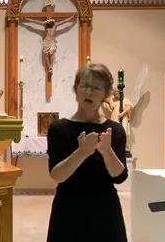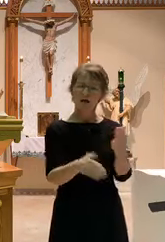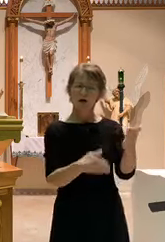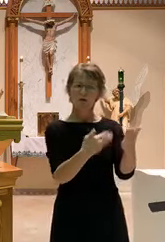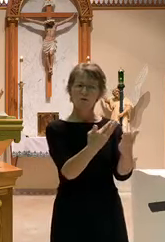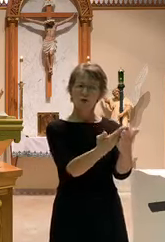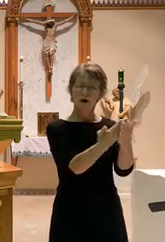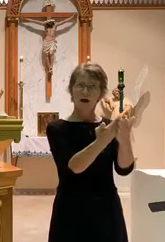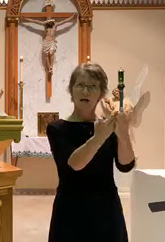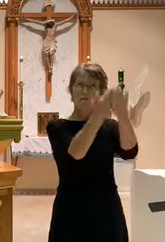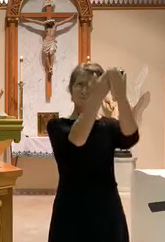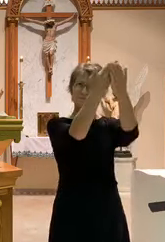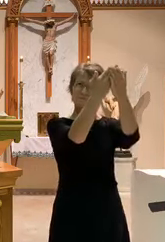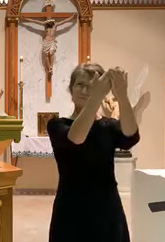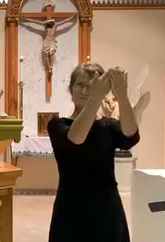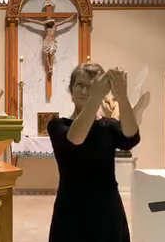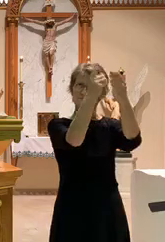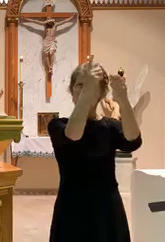life."